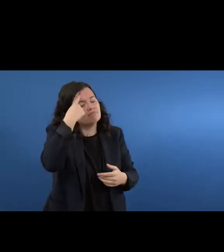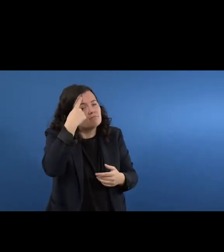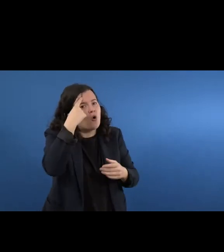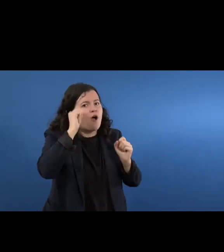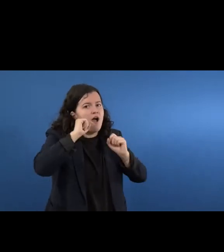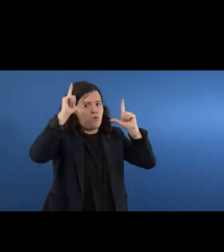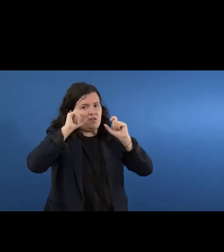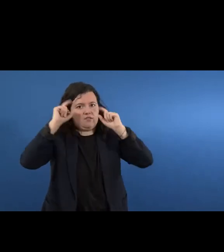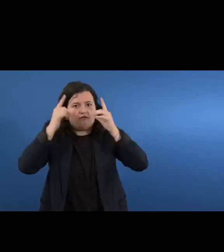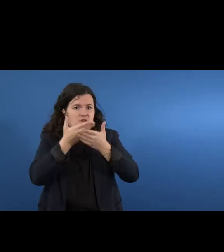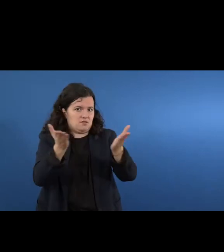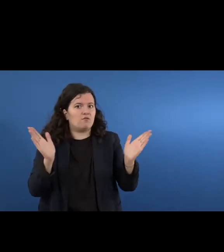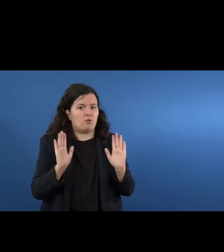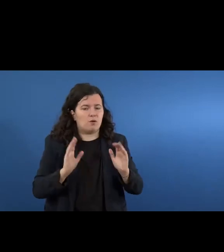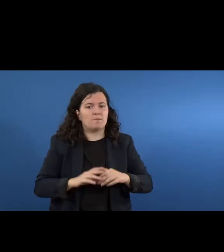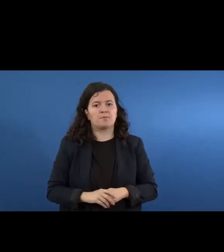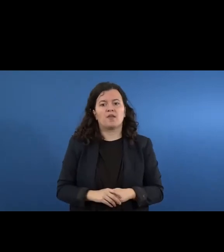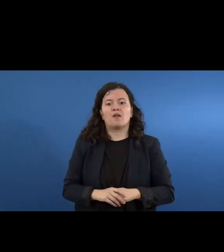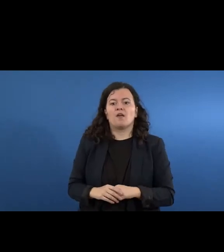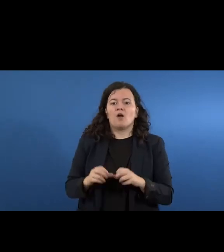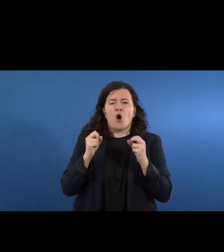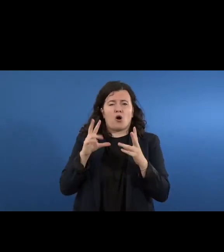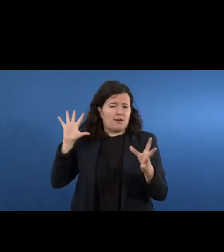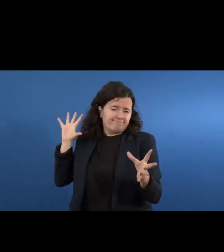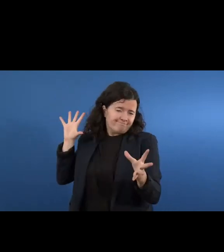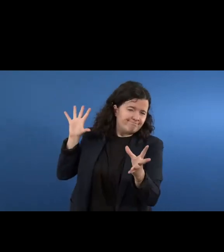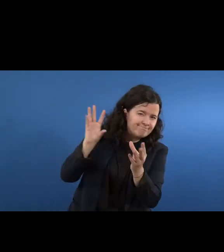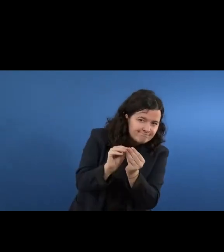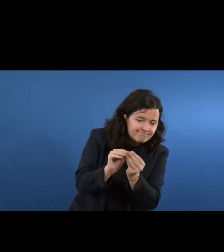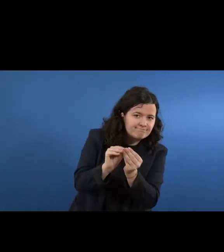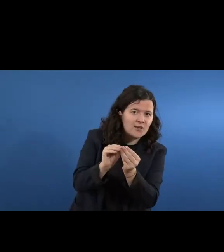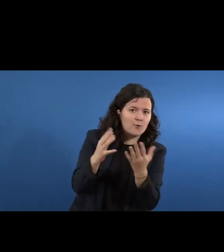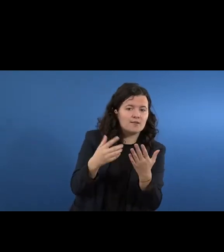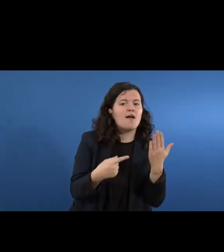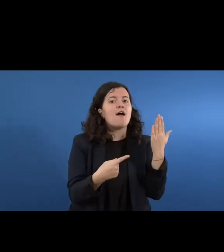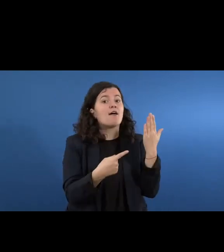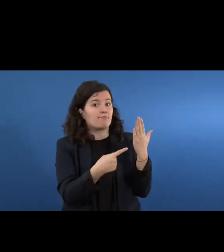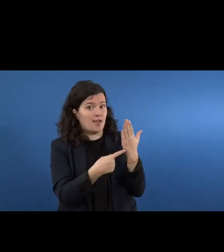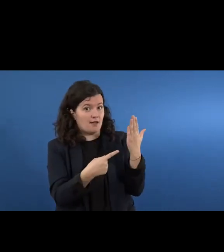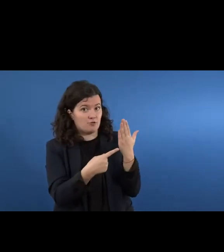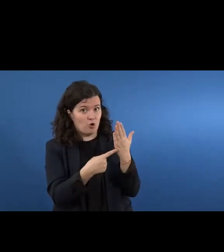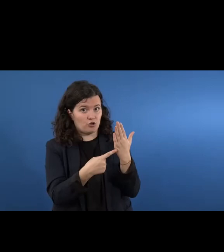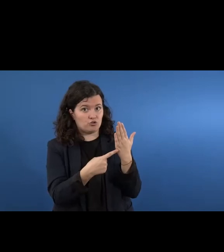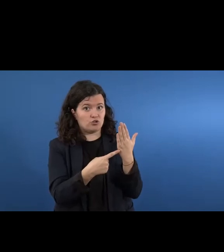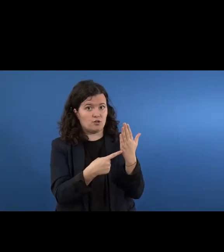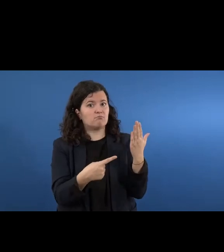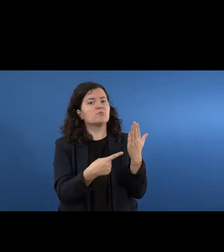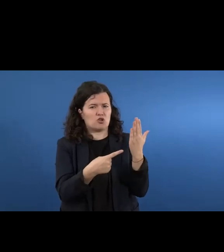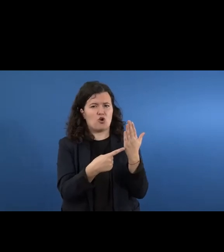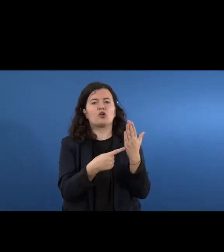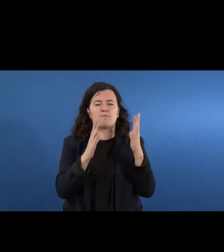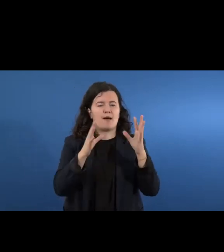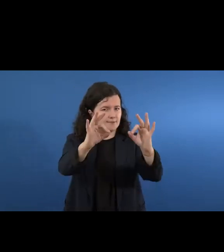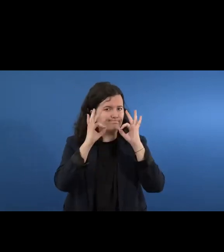maybe I would say, Jürgen, that it's the right technology to be able to support hybrid working and